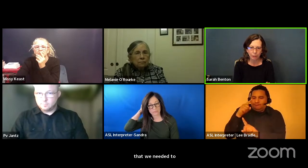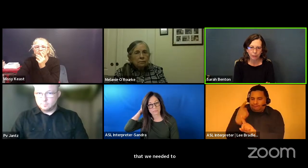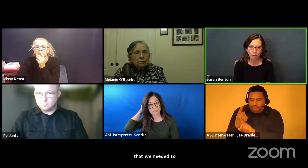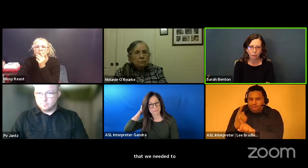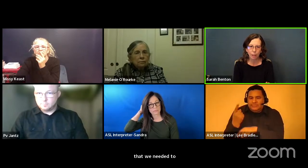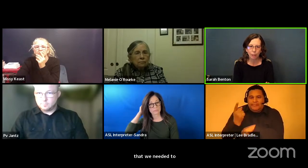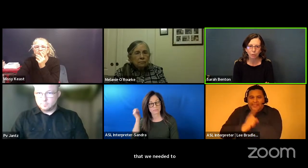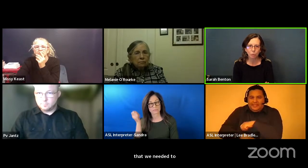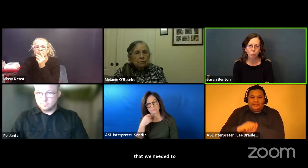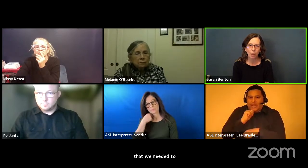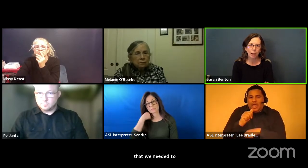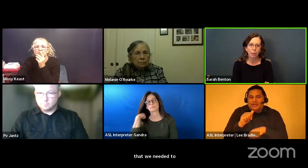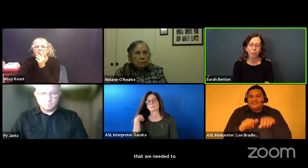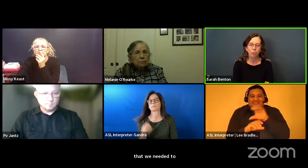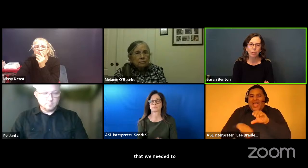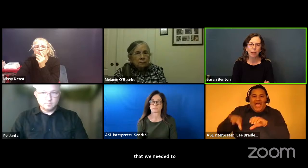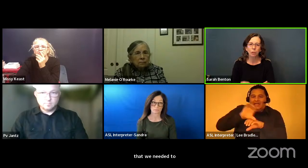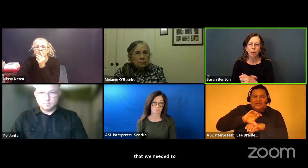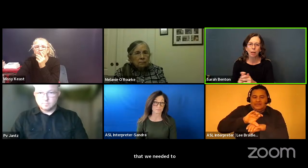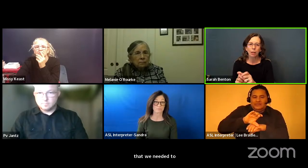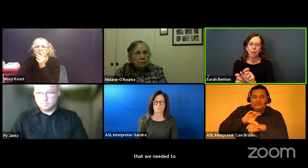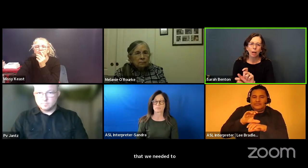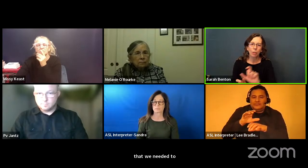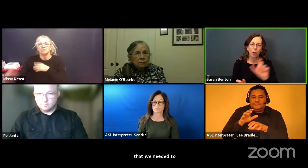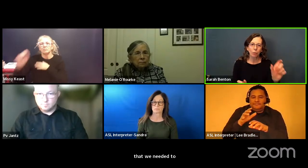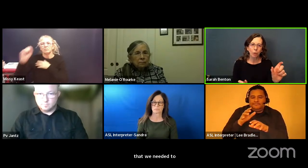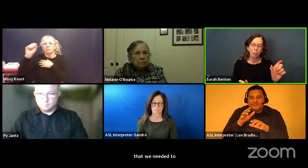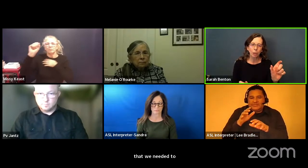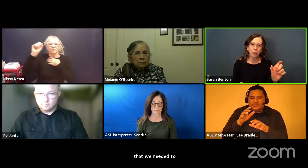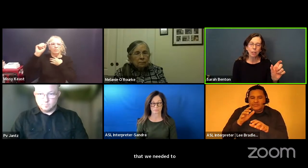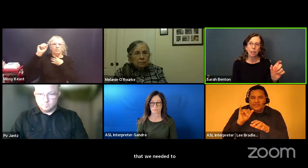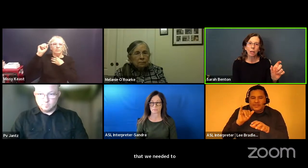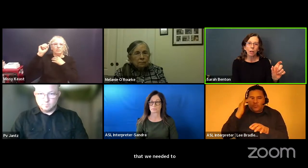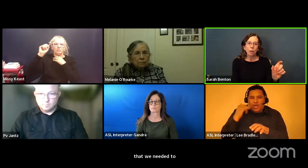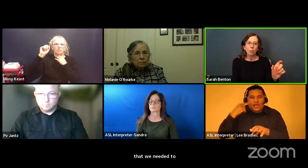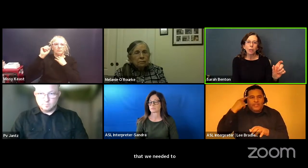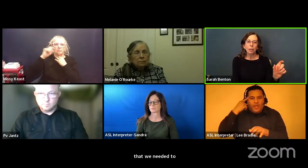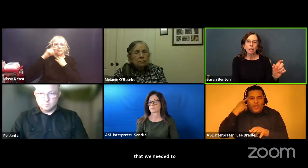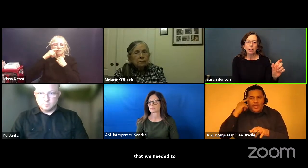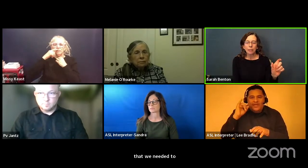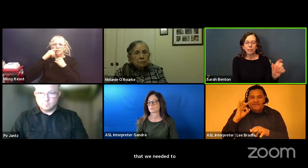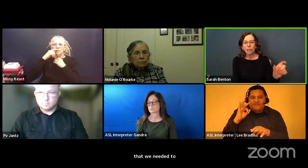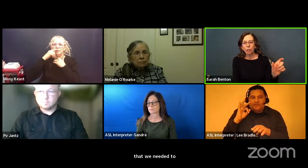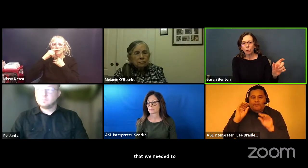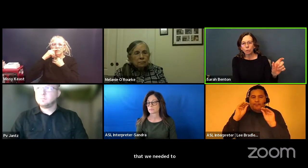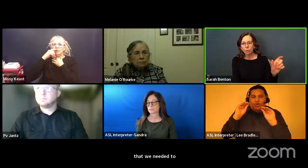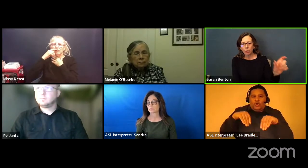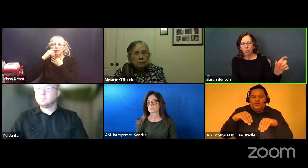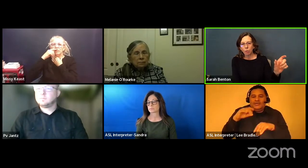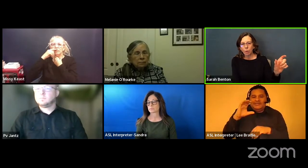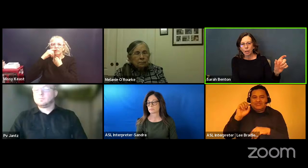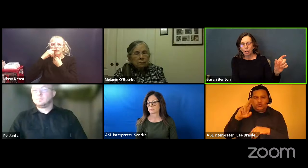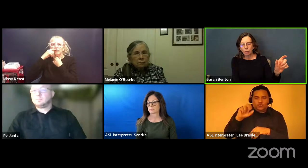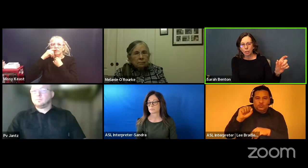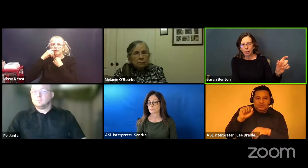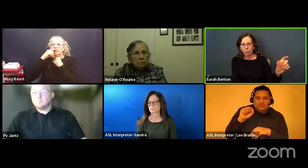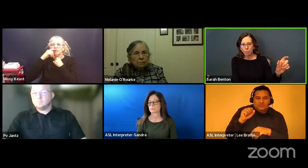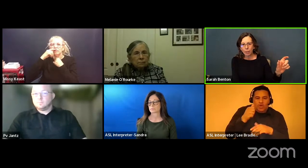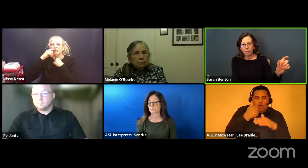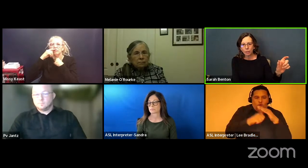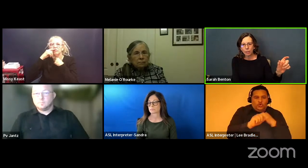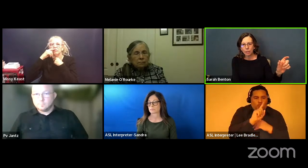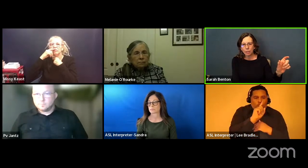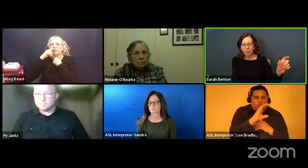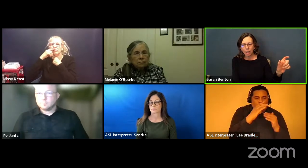stack penalties. So that's why I thought if we put the CEUs under the